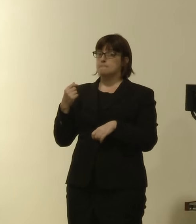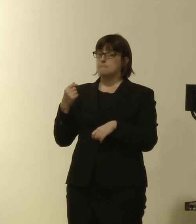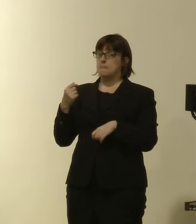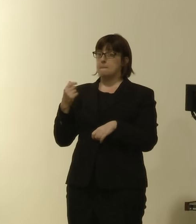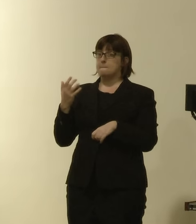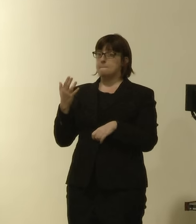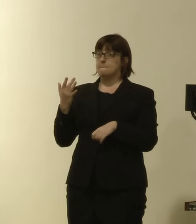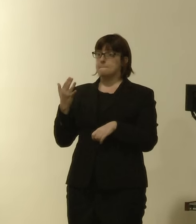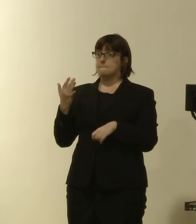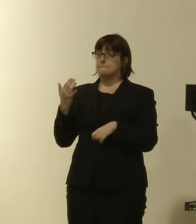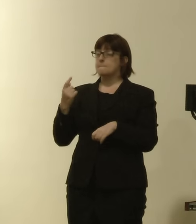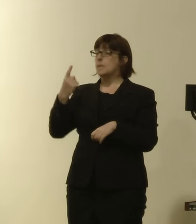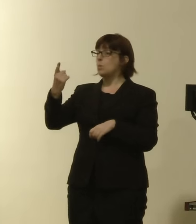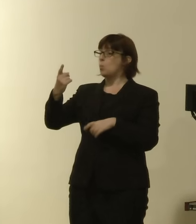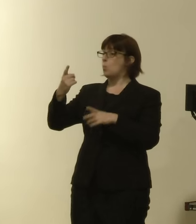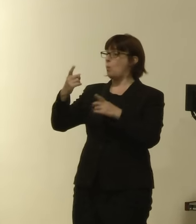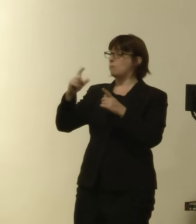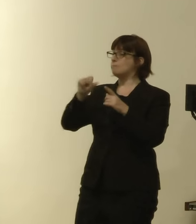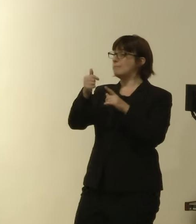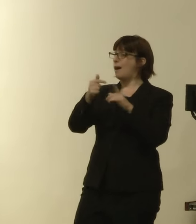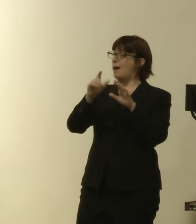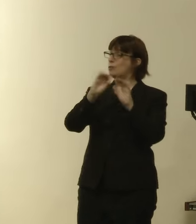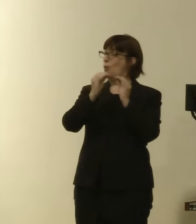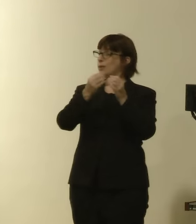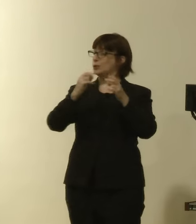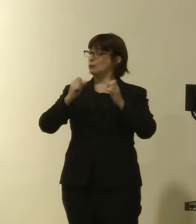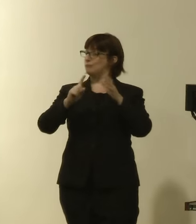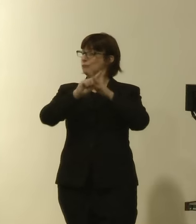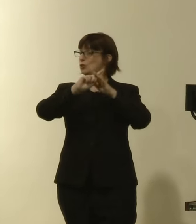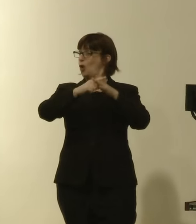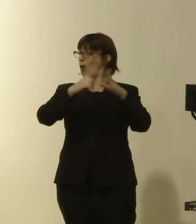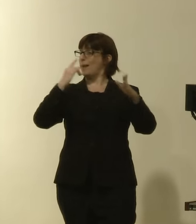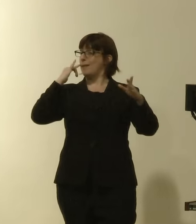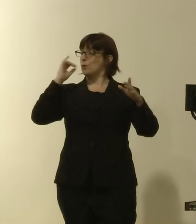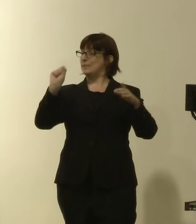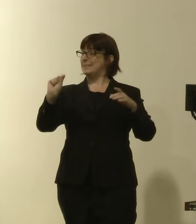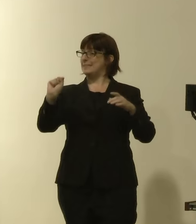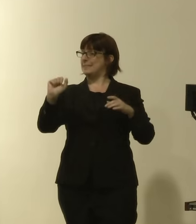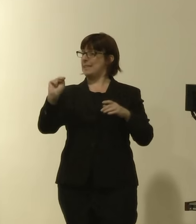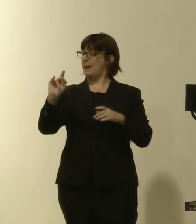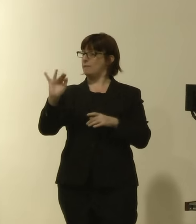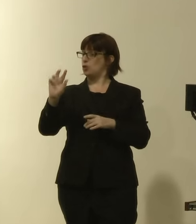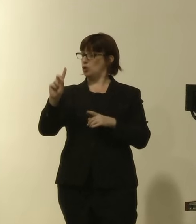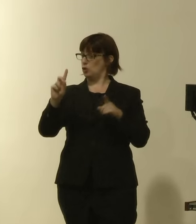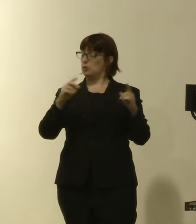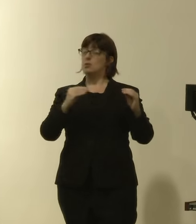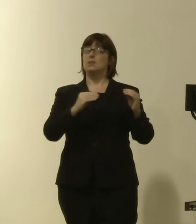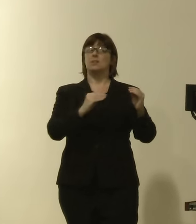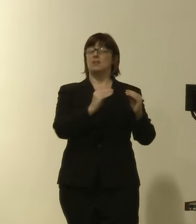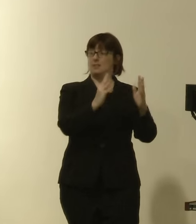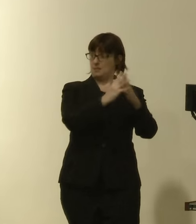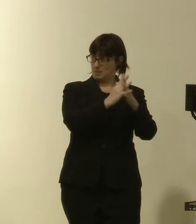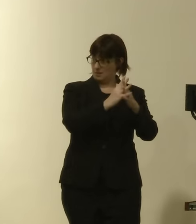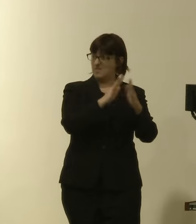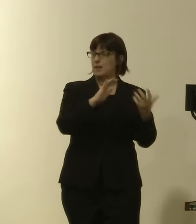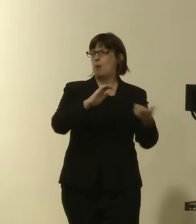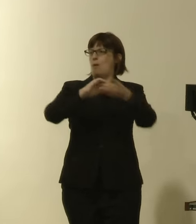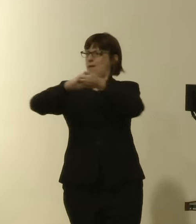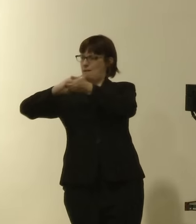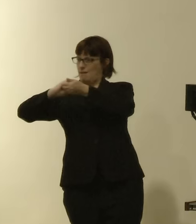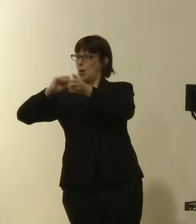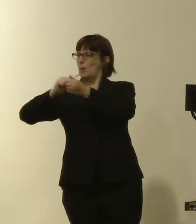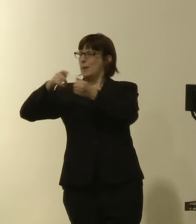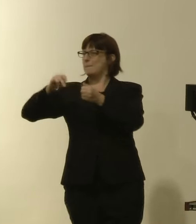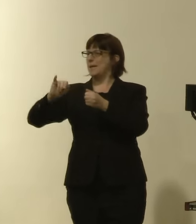in Stanford and spread across the country. This is some time ago. Now that's been merged with Partners in Health